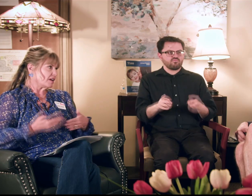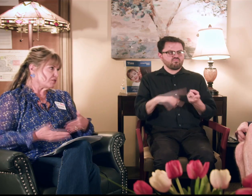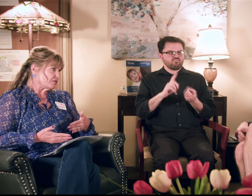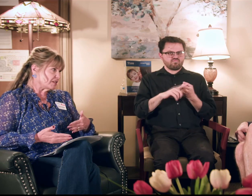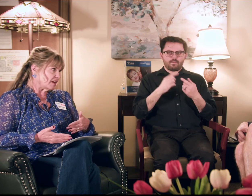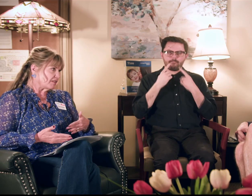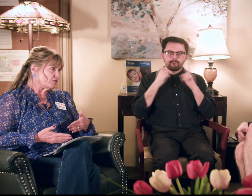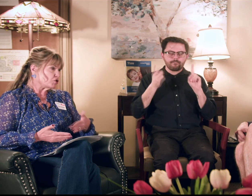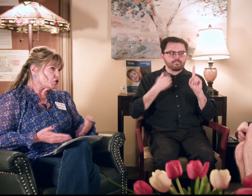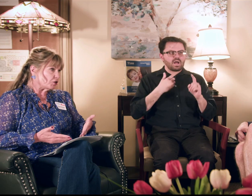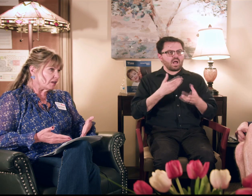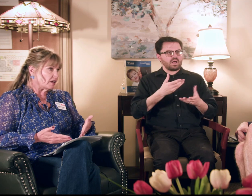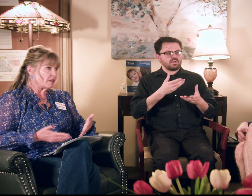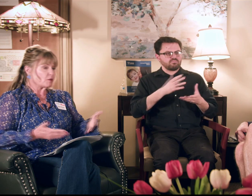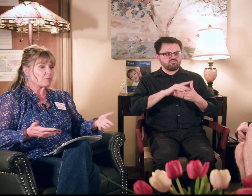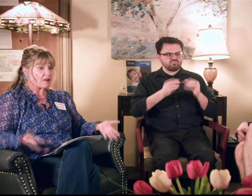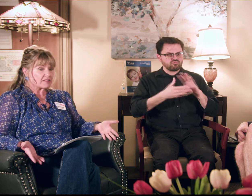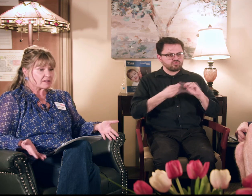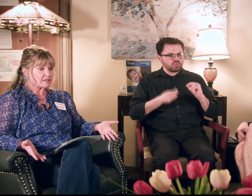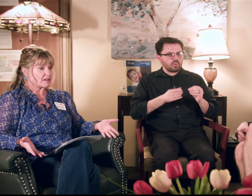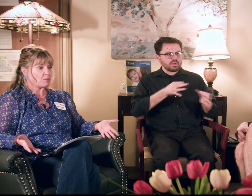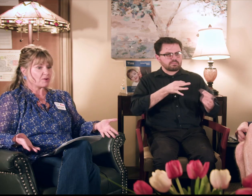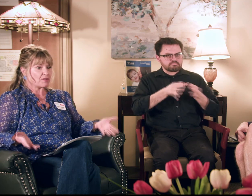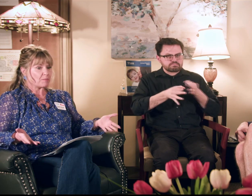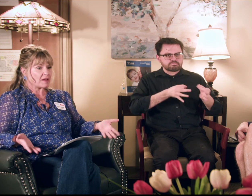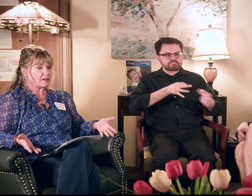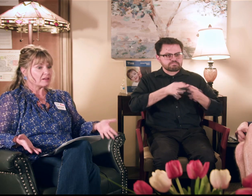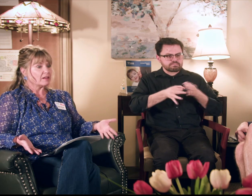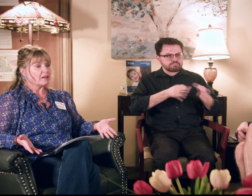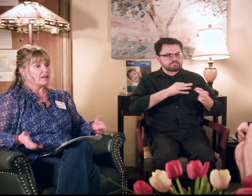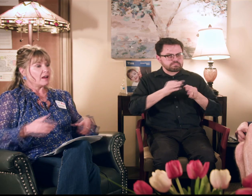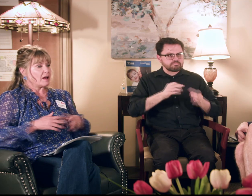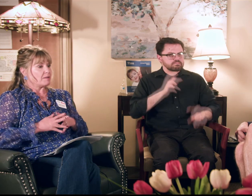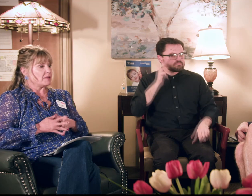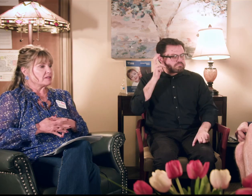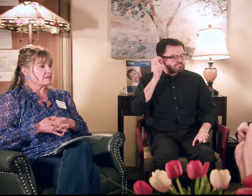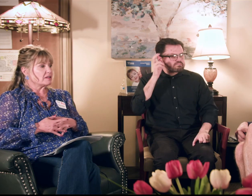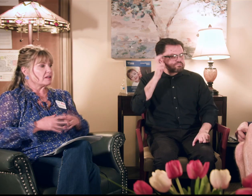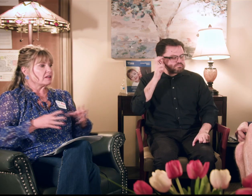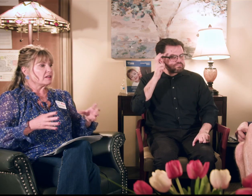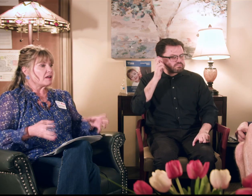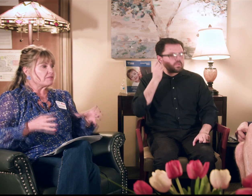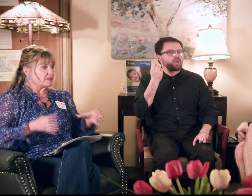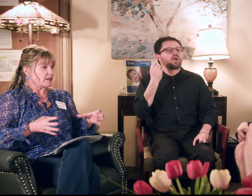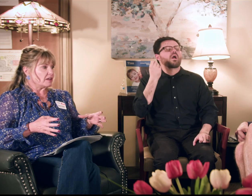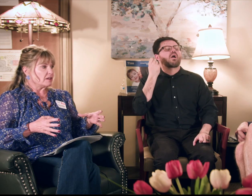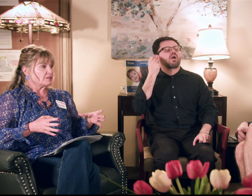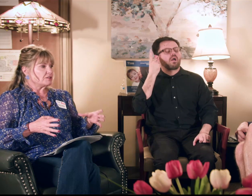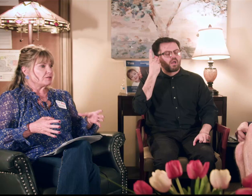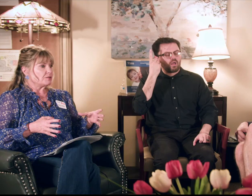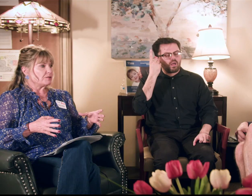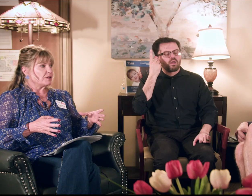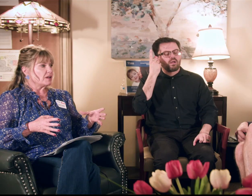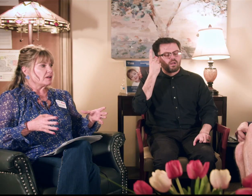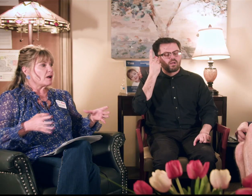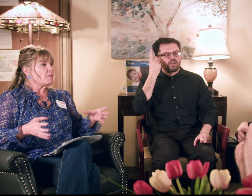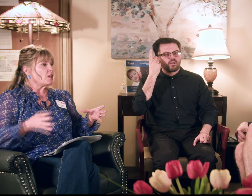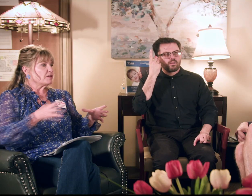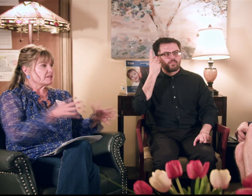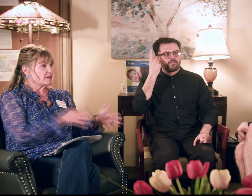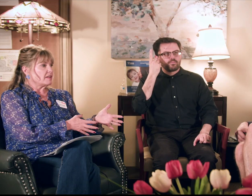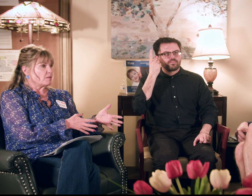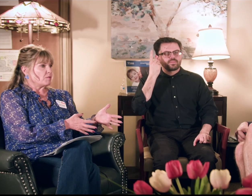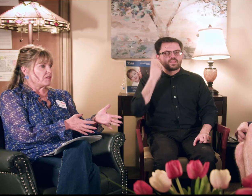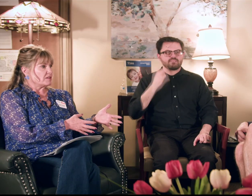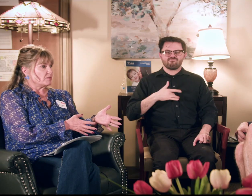once you get to understand their journey and their process and where they've been, it's lovely to